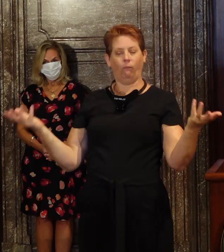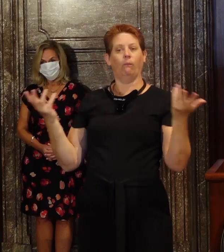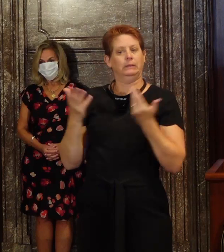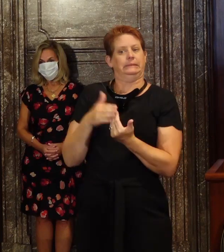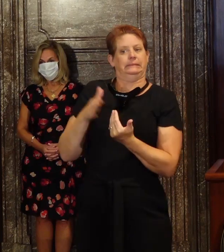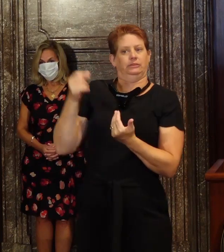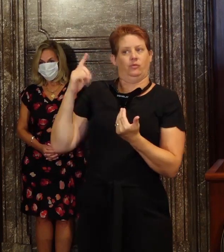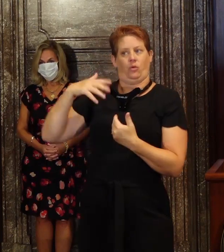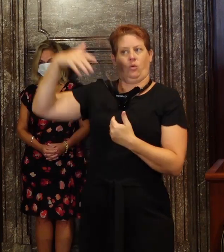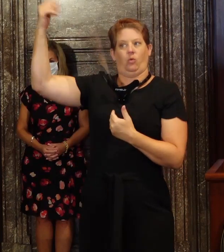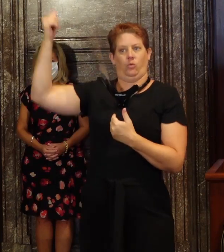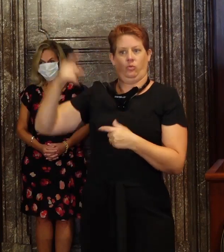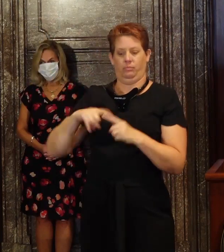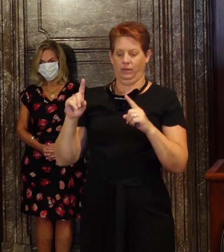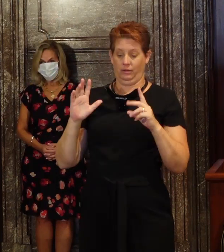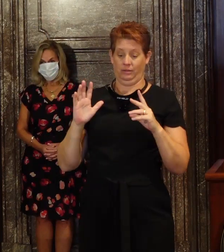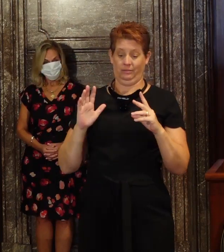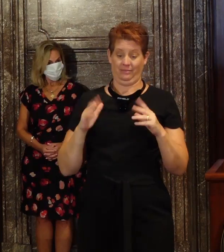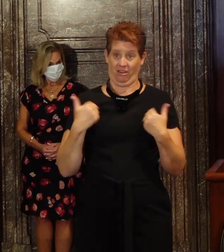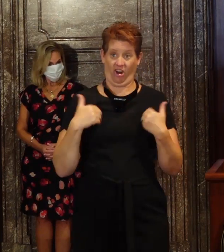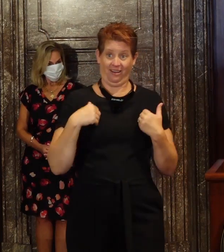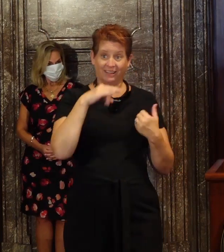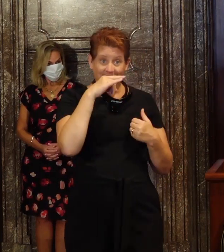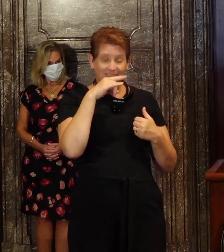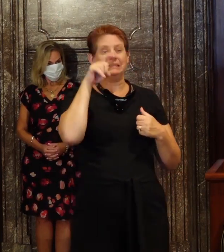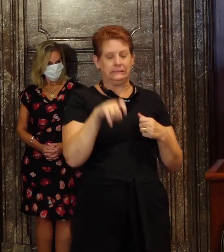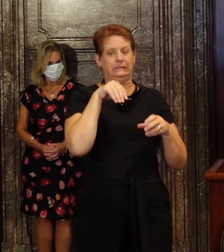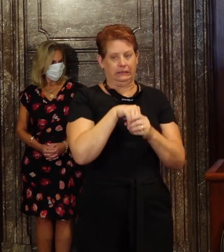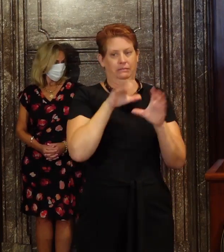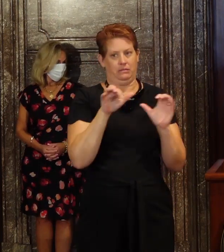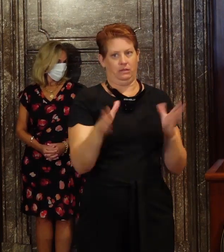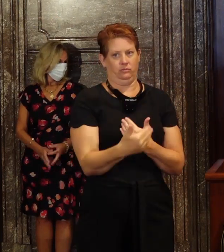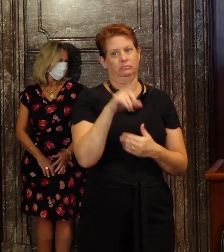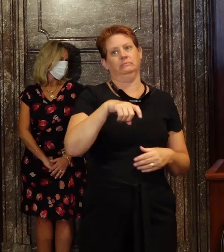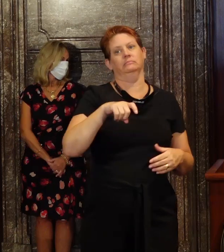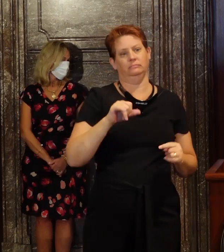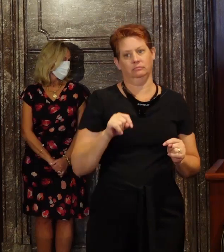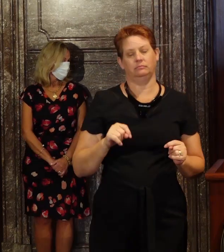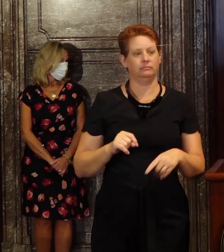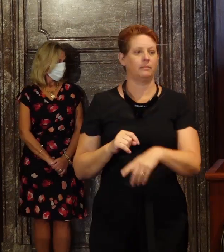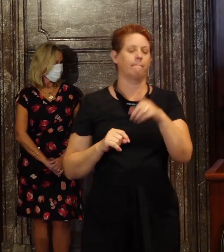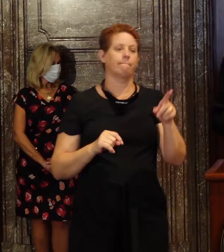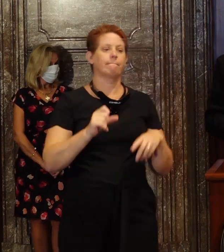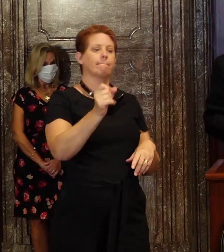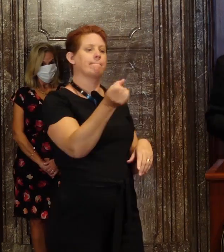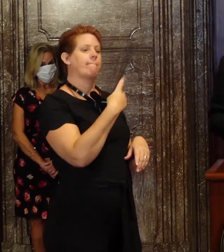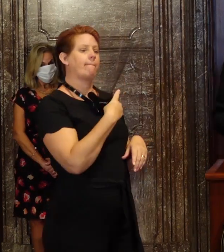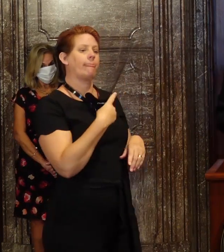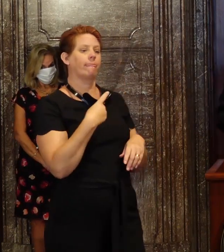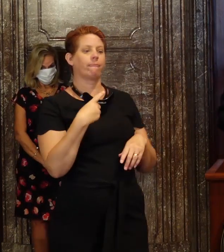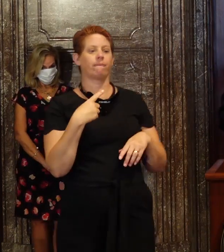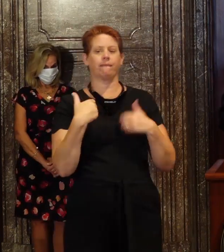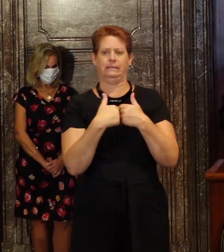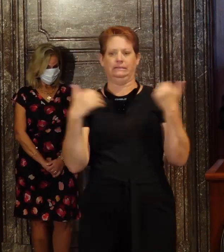But at those tender ages, they need to be in those classrooms. Yes, sir. Separate from